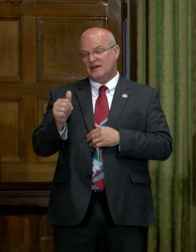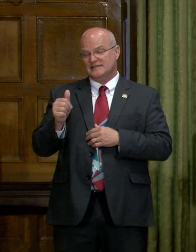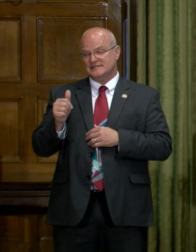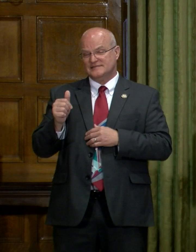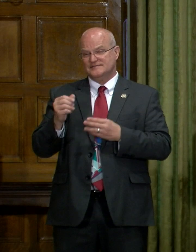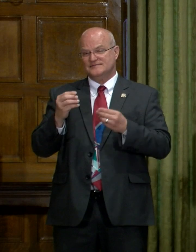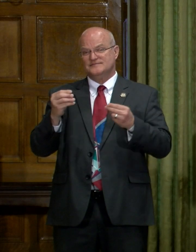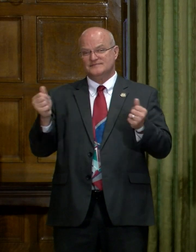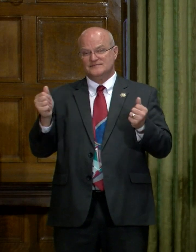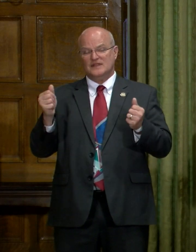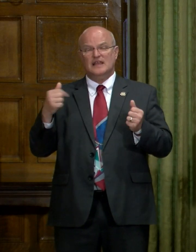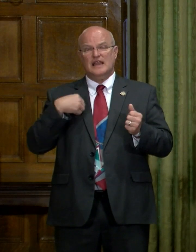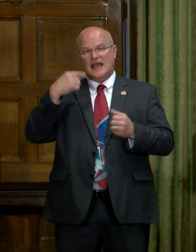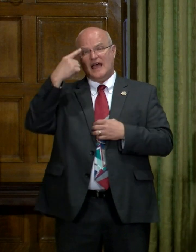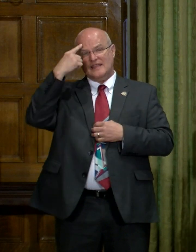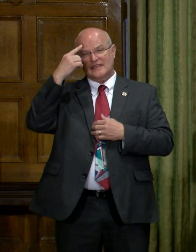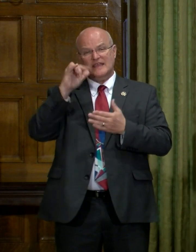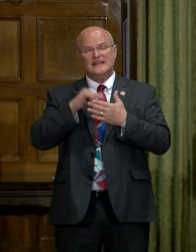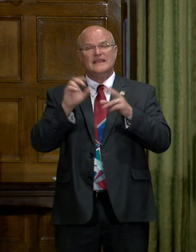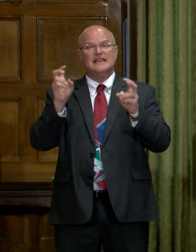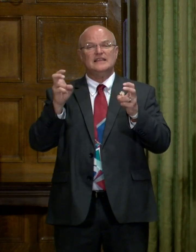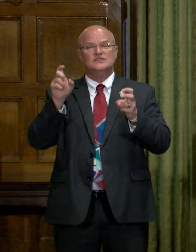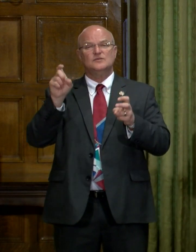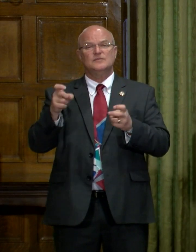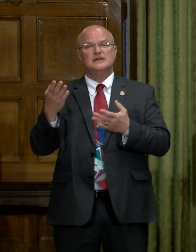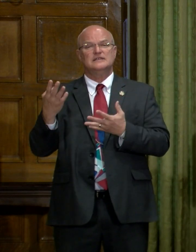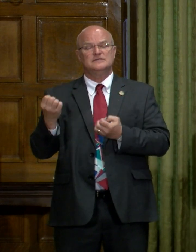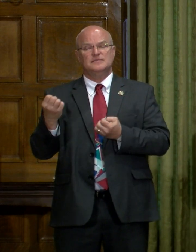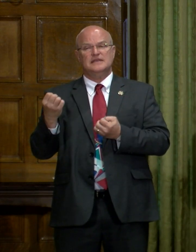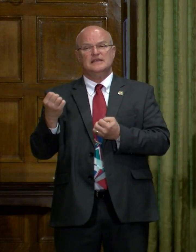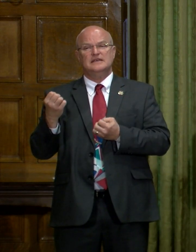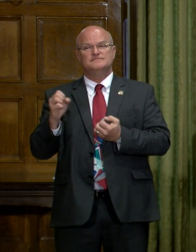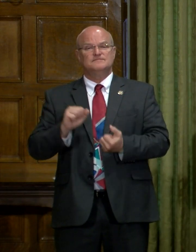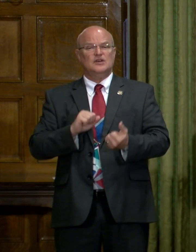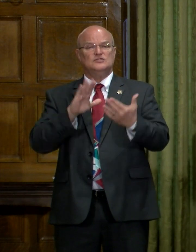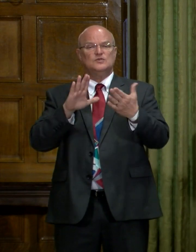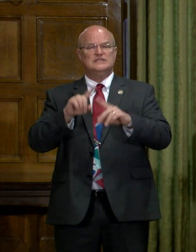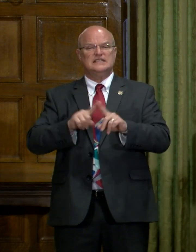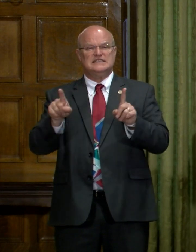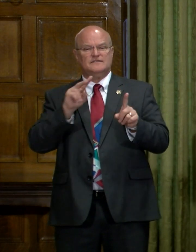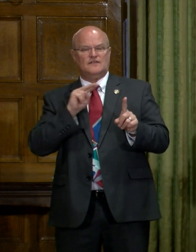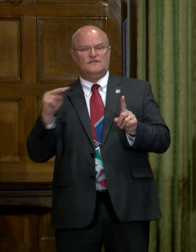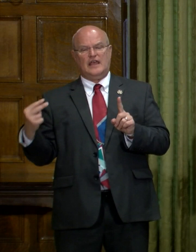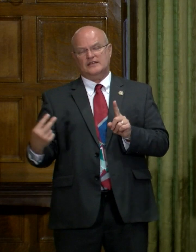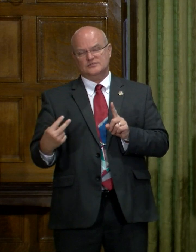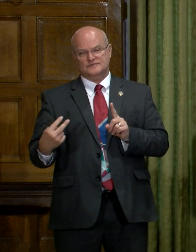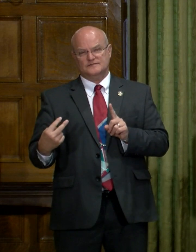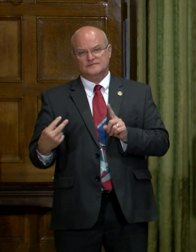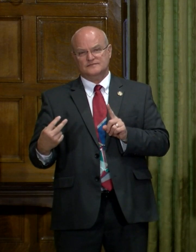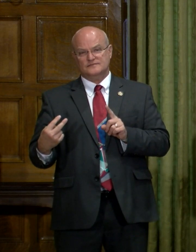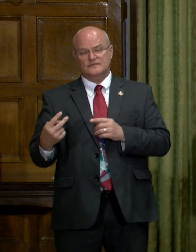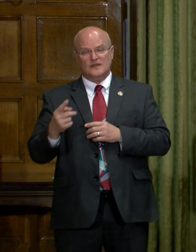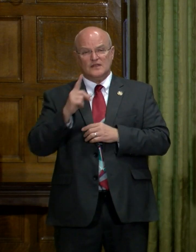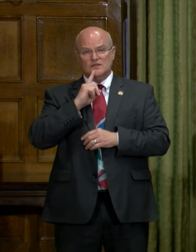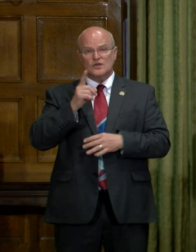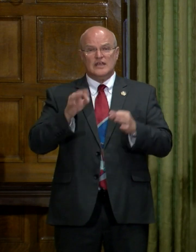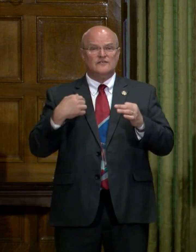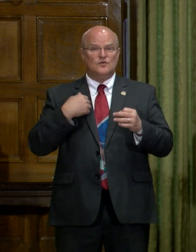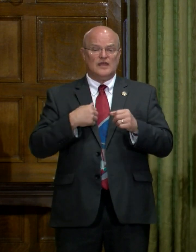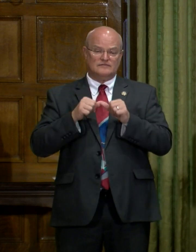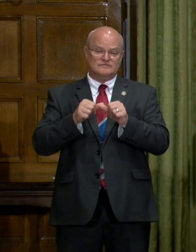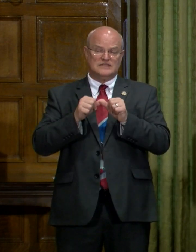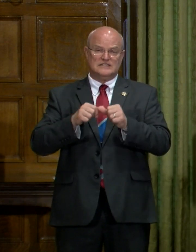be. And so I think that issue just has to be addressed in a different fashion. Certainly, if we